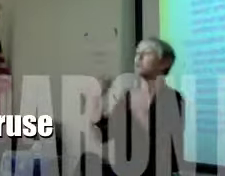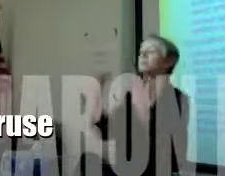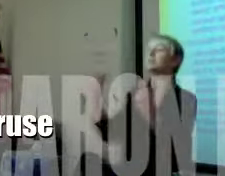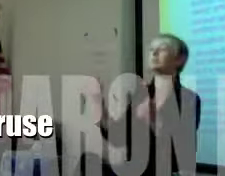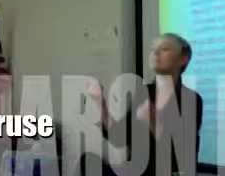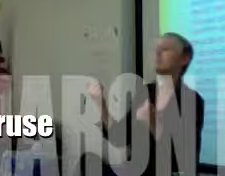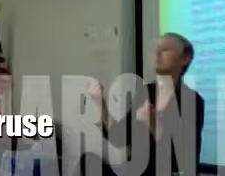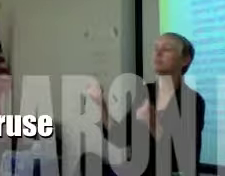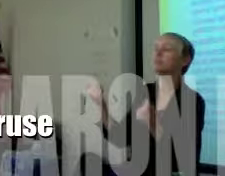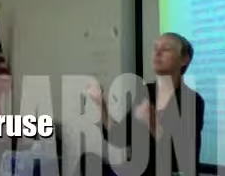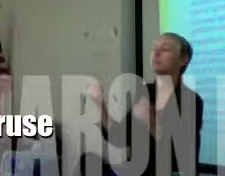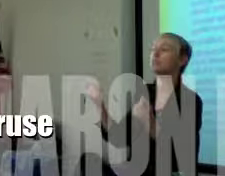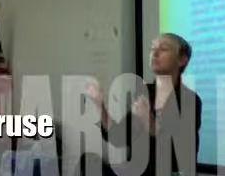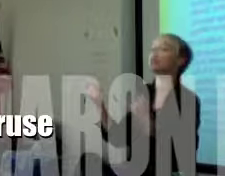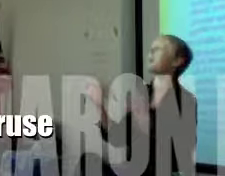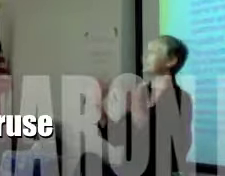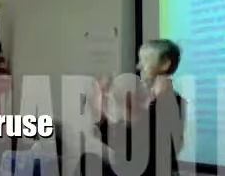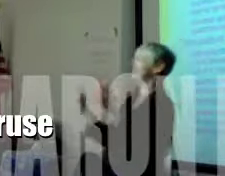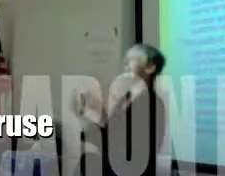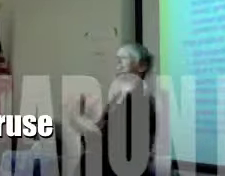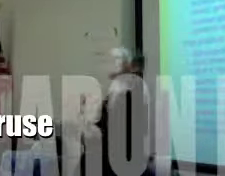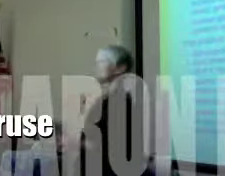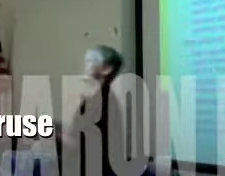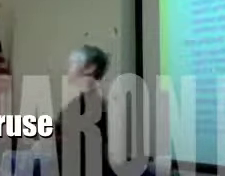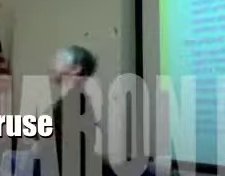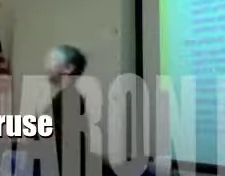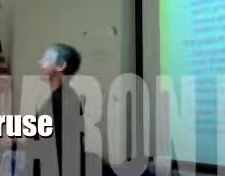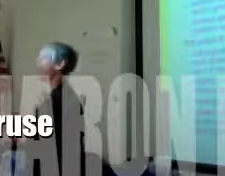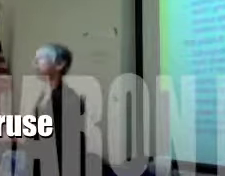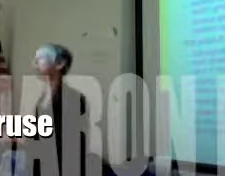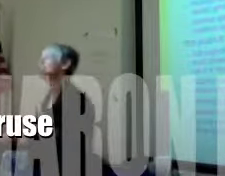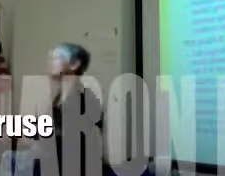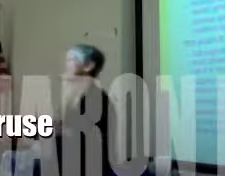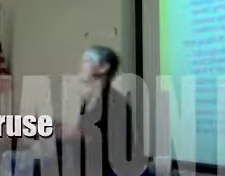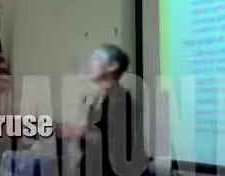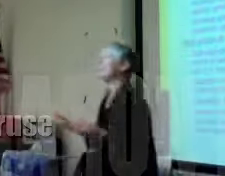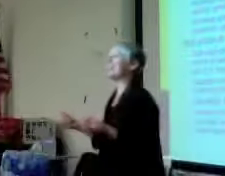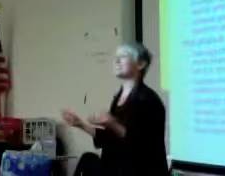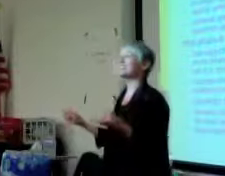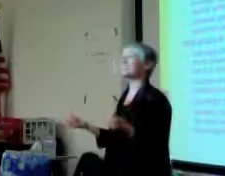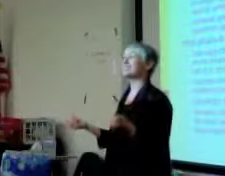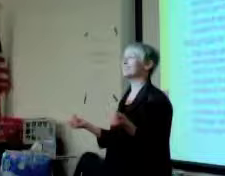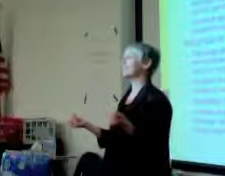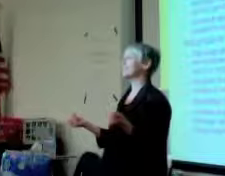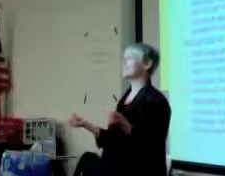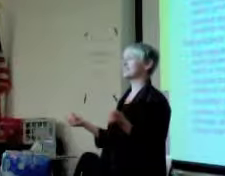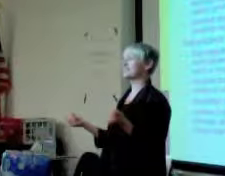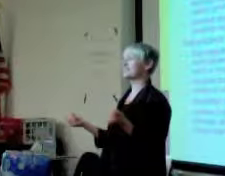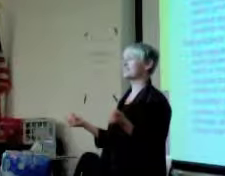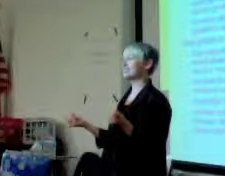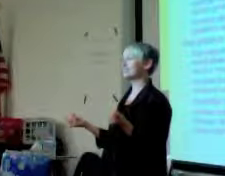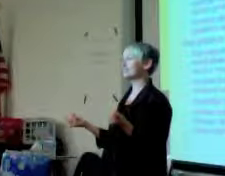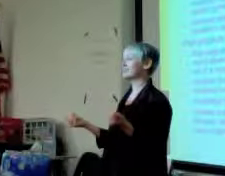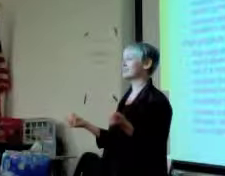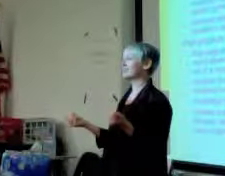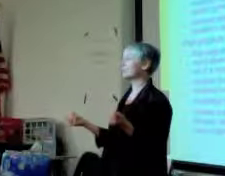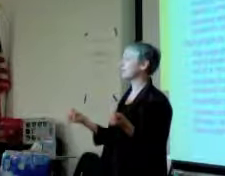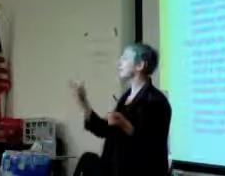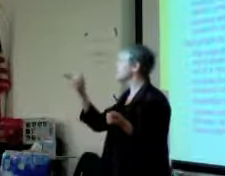I'm sorry? Okay. It's spring. It's always cold. It's true. What else?